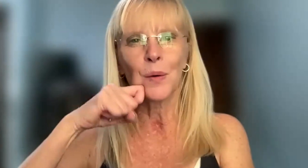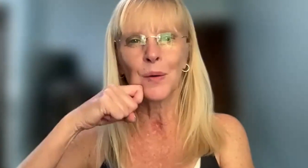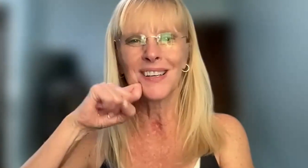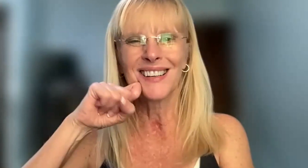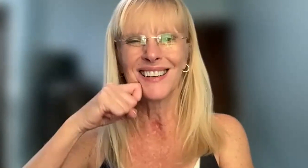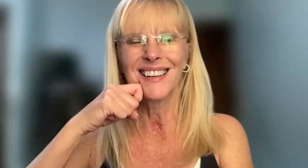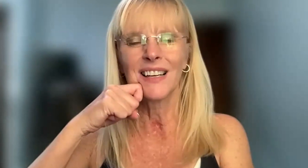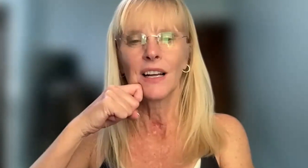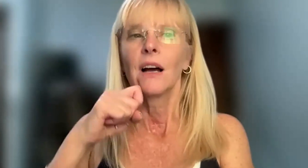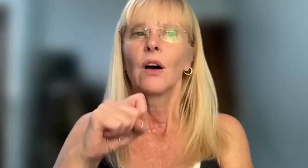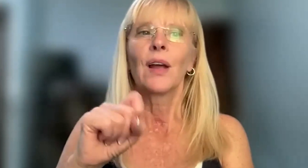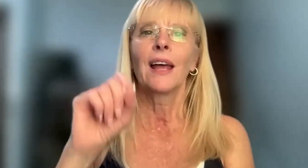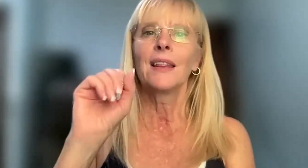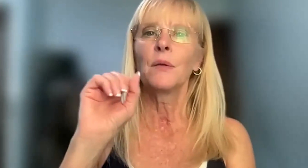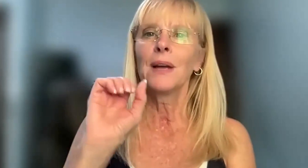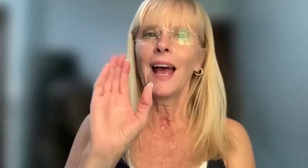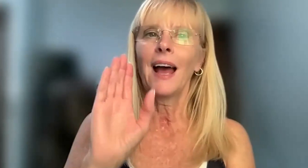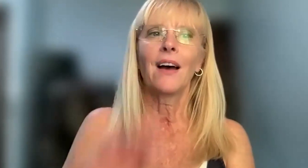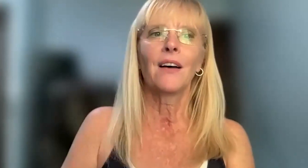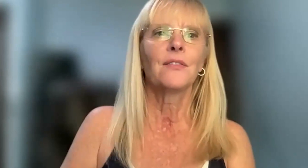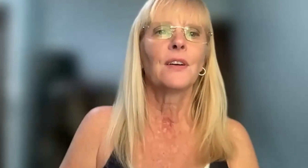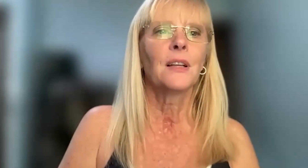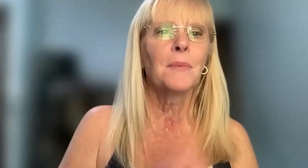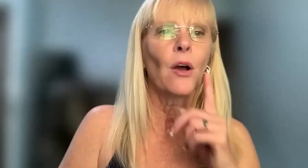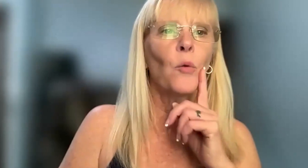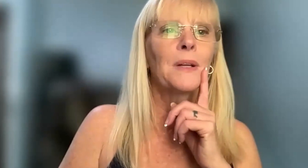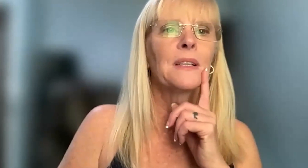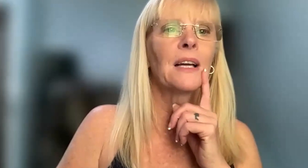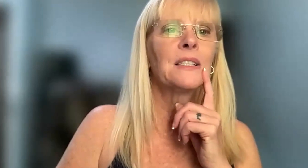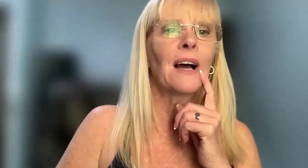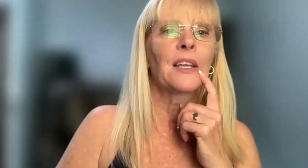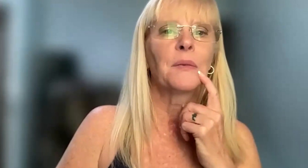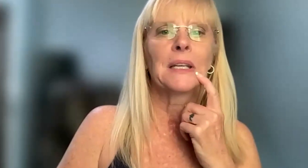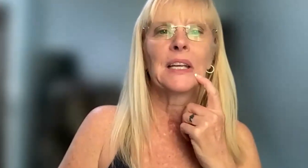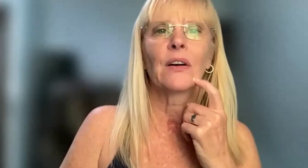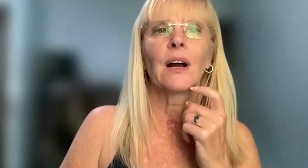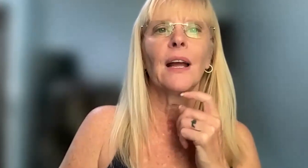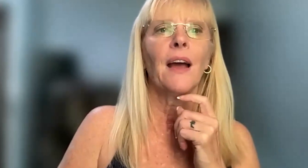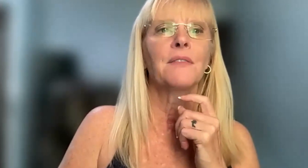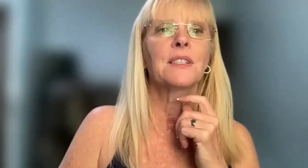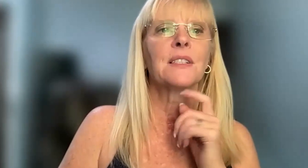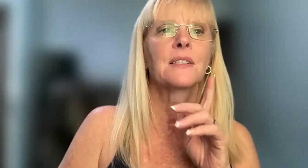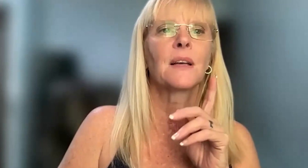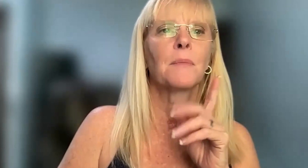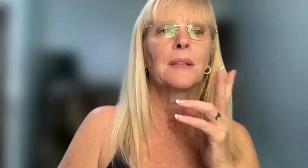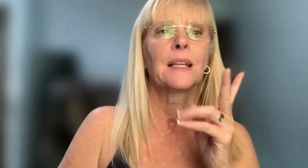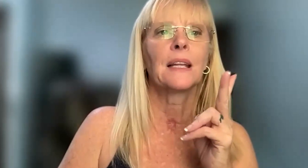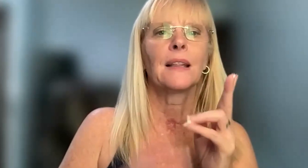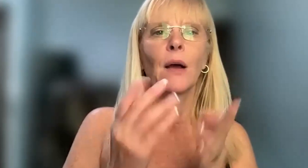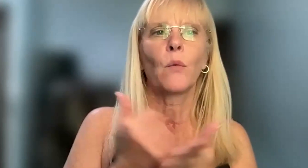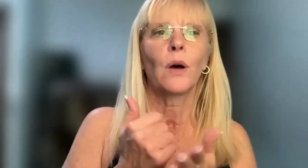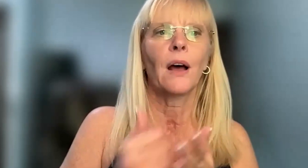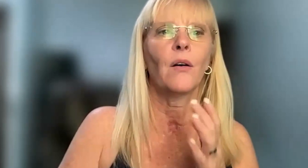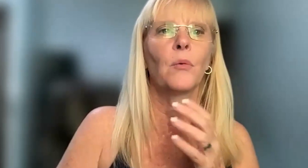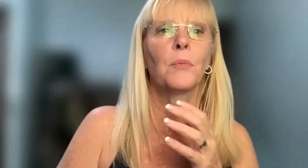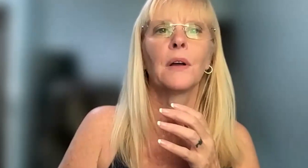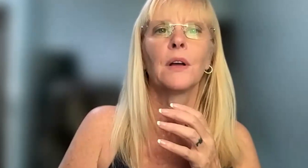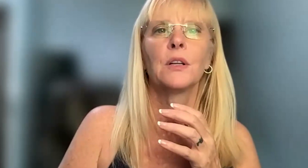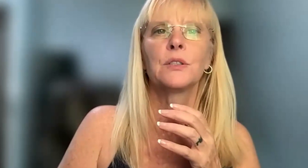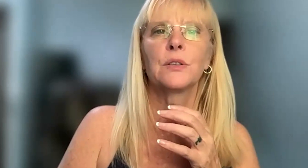apple. Okay, then we have, and let me open a document here. I have something that will help